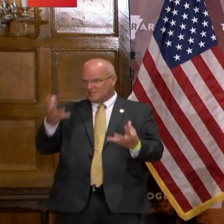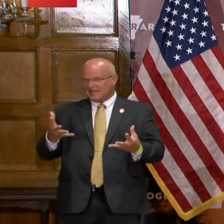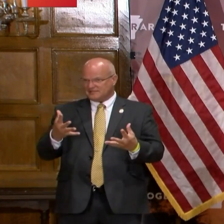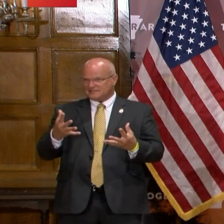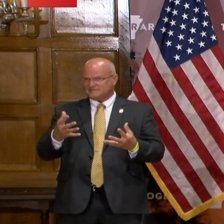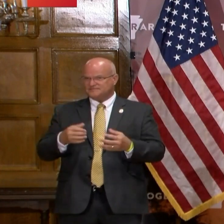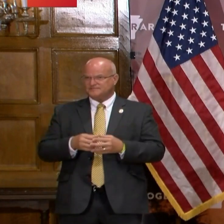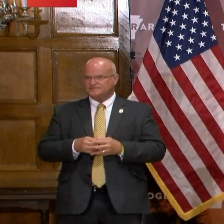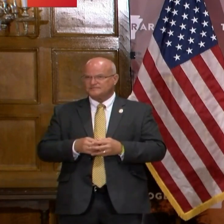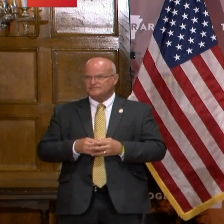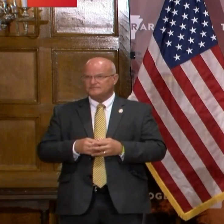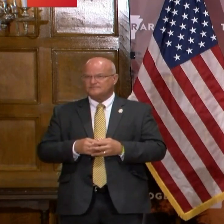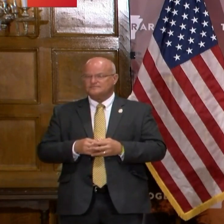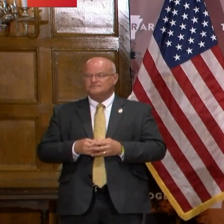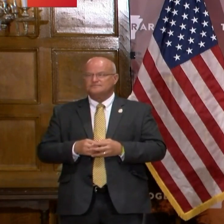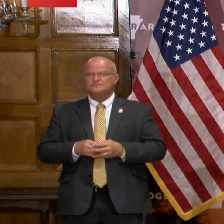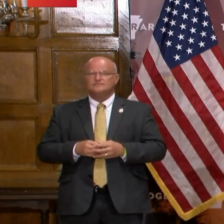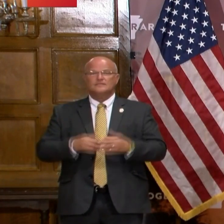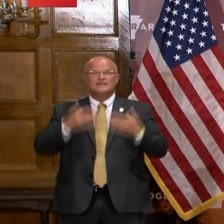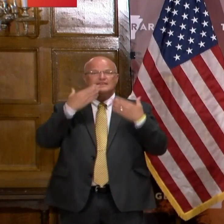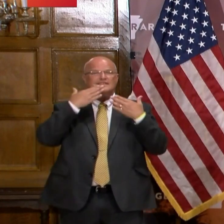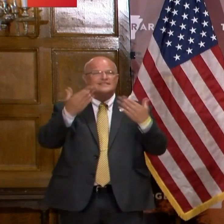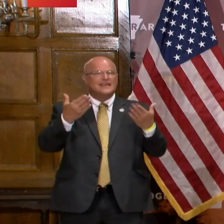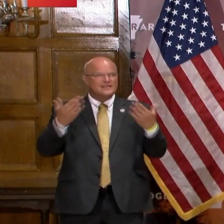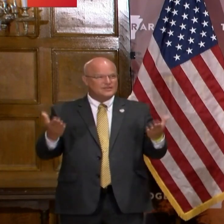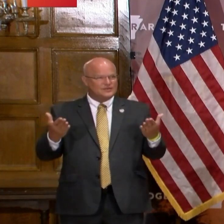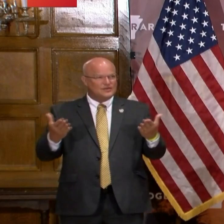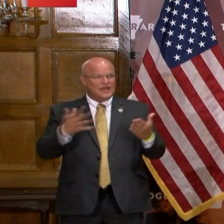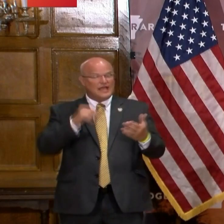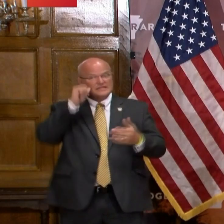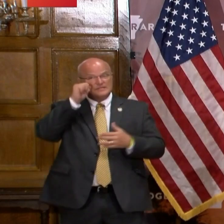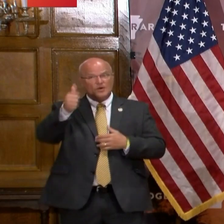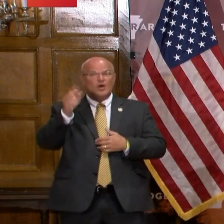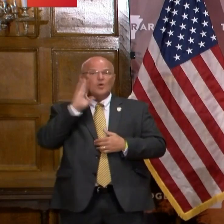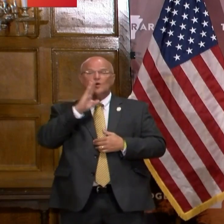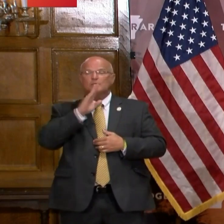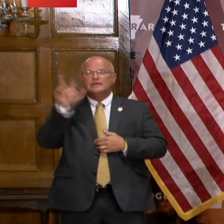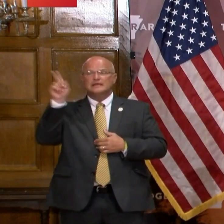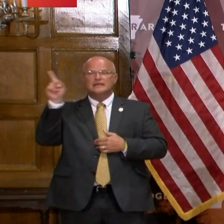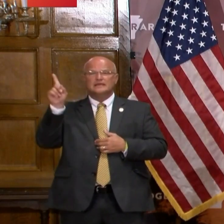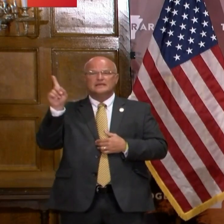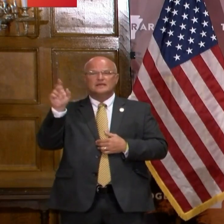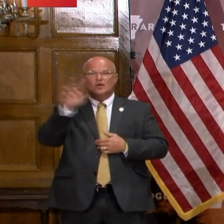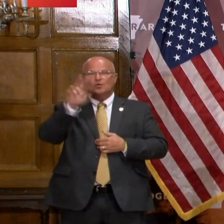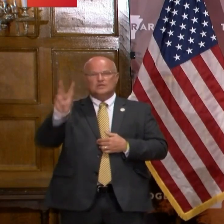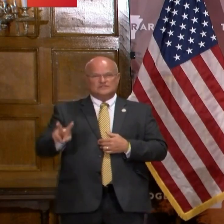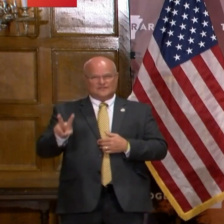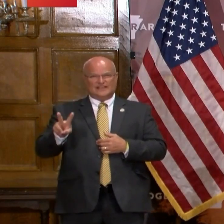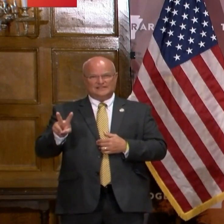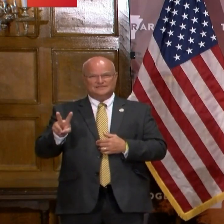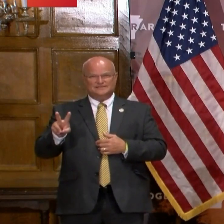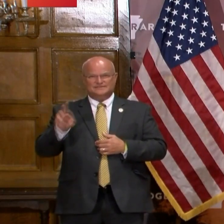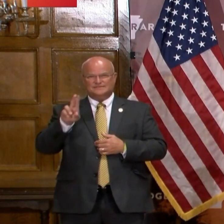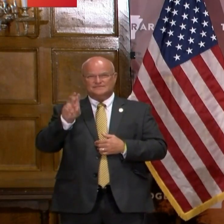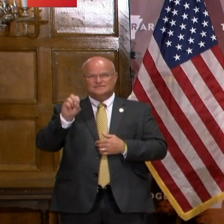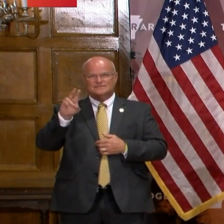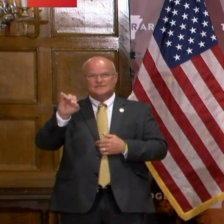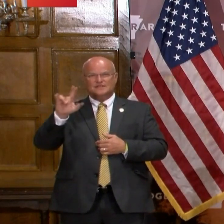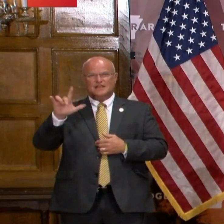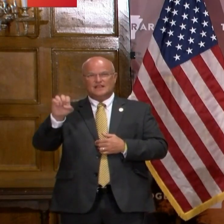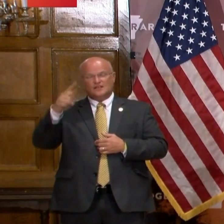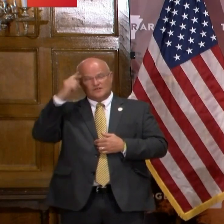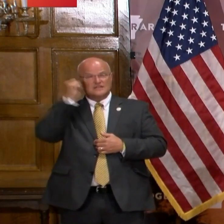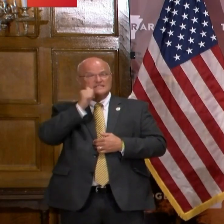information on that. Thank you, and tomorrow we will be in Russellville for our